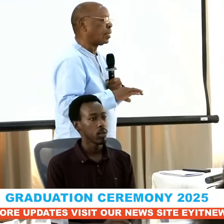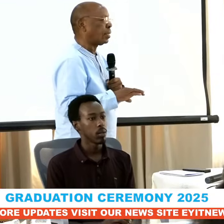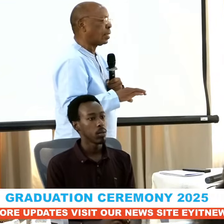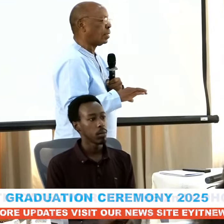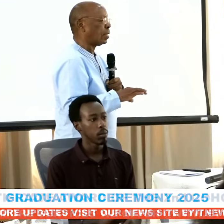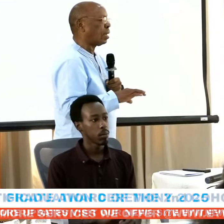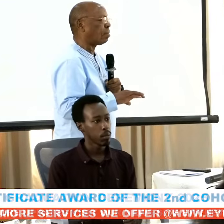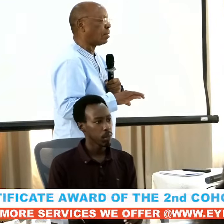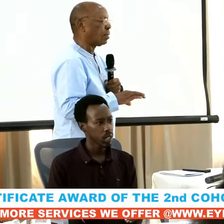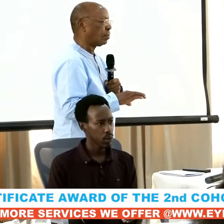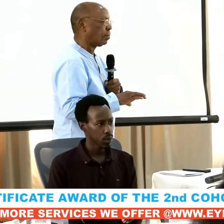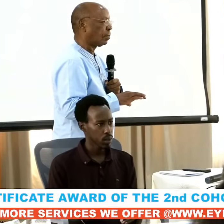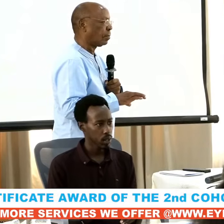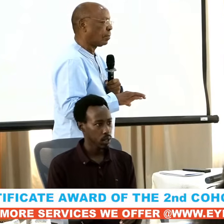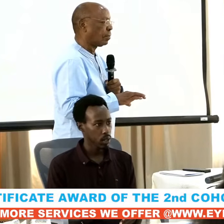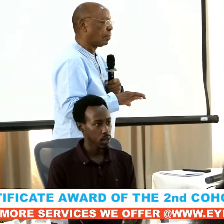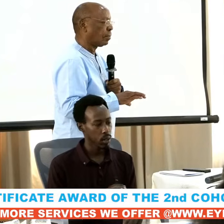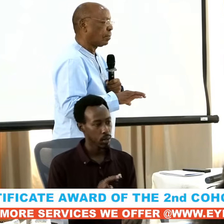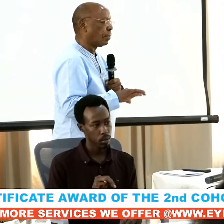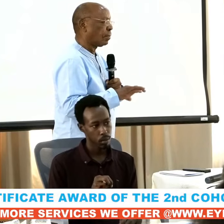health centers in the country.